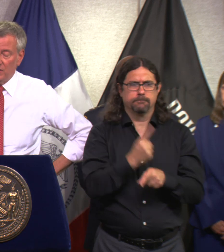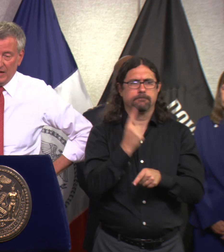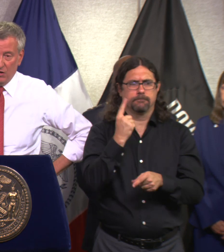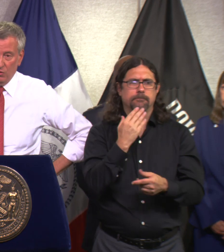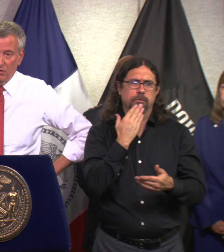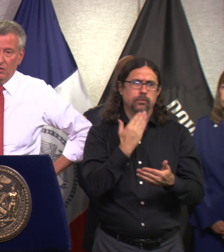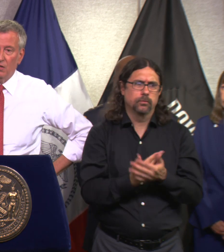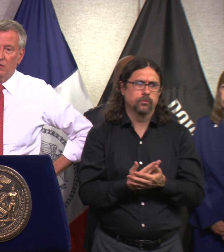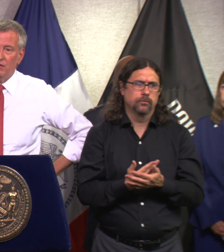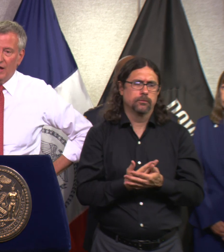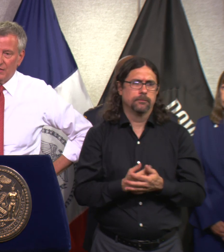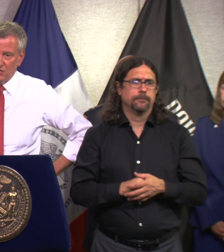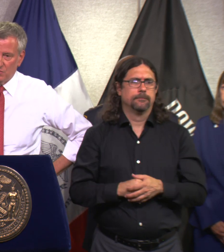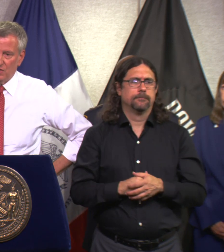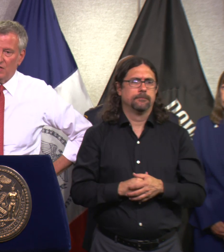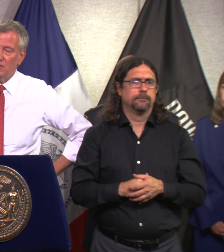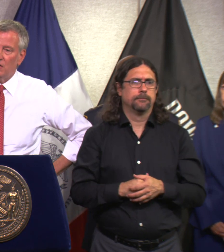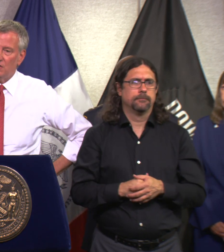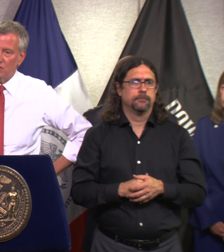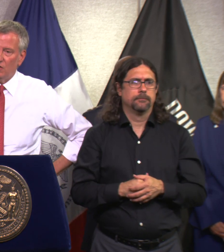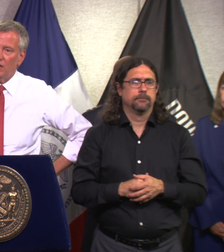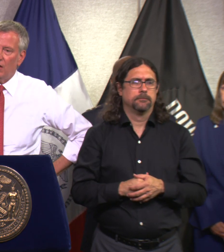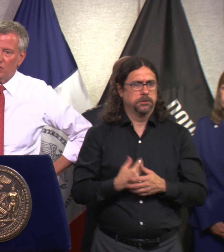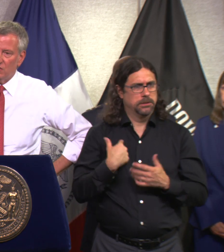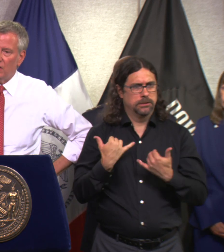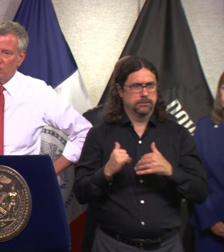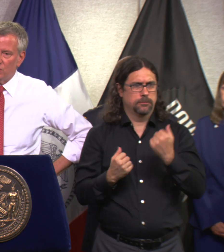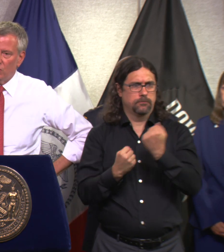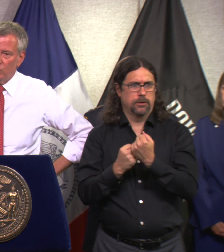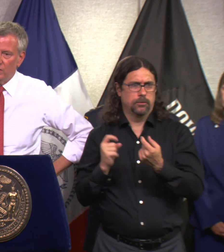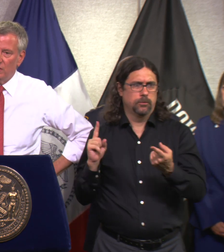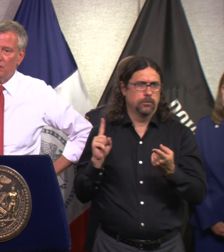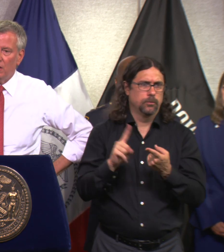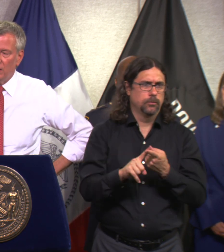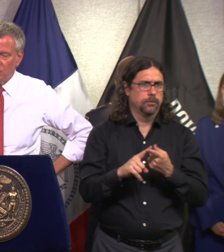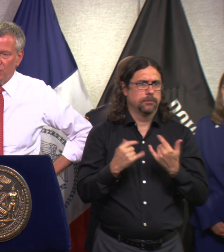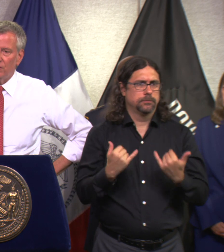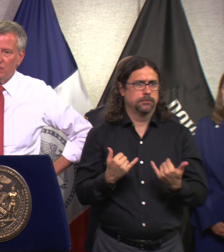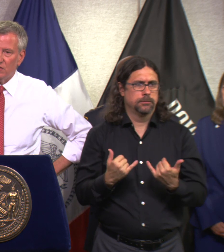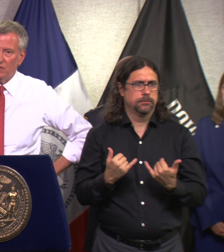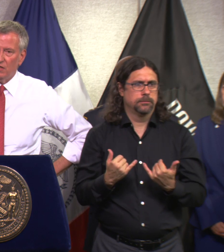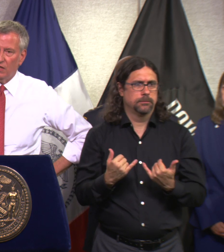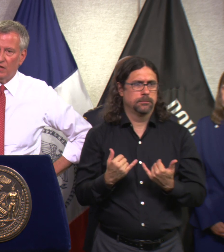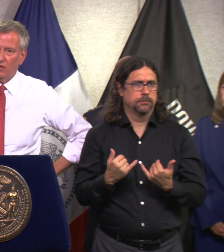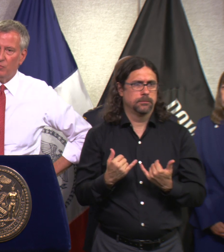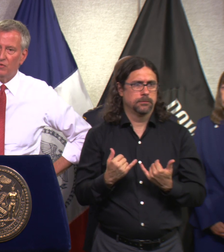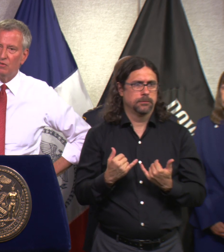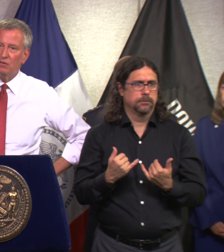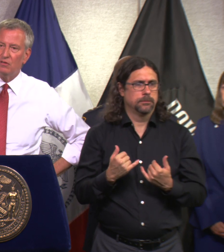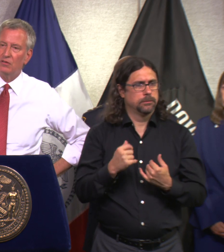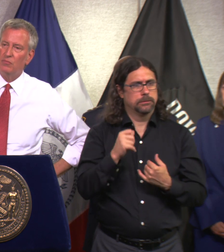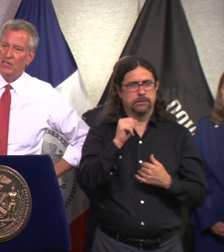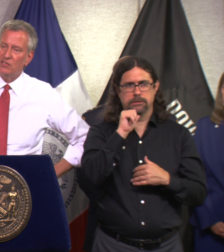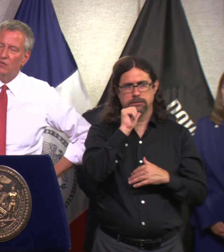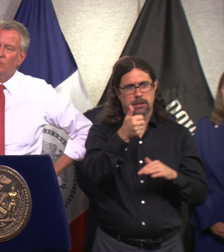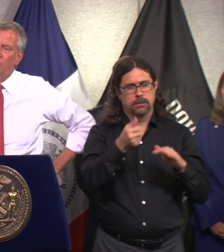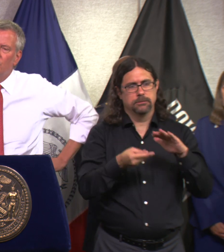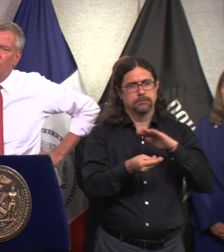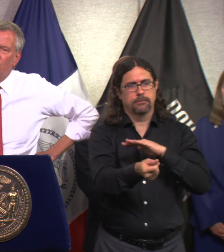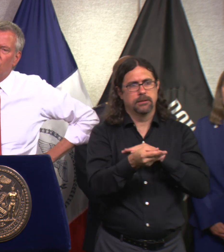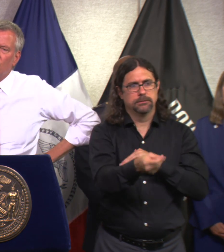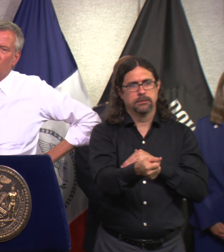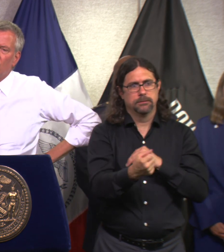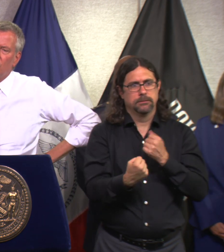certainly up to now, not subsidizing it has still allowed us to get the result we needed, and there's other things that needed a lot of help. One follow-up, Please. though,